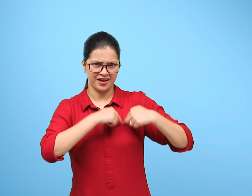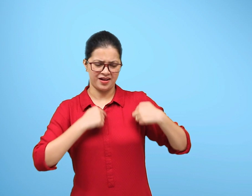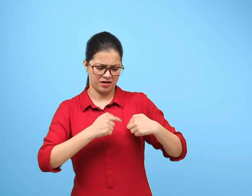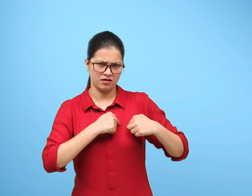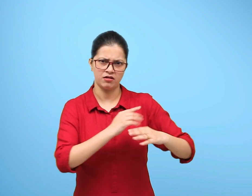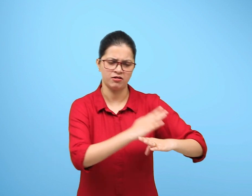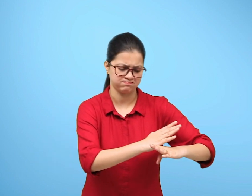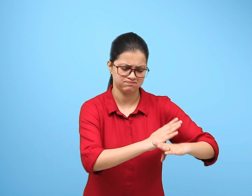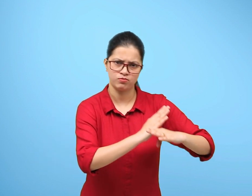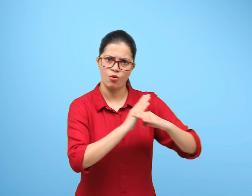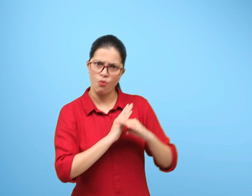protect the heart,